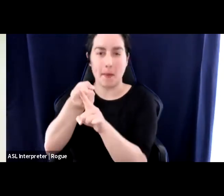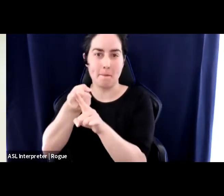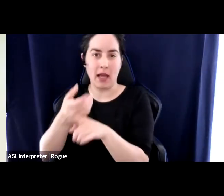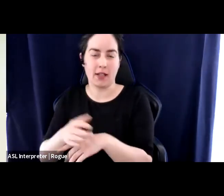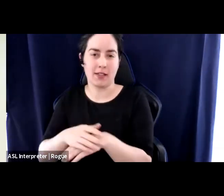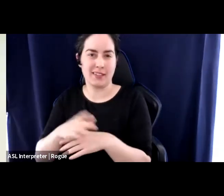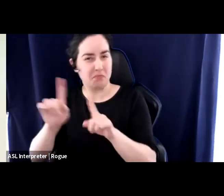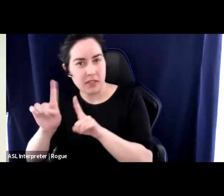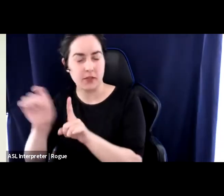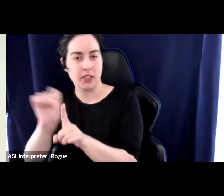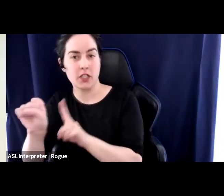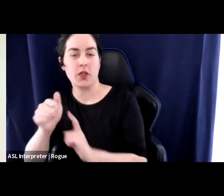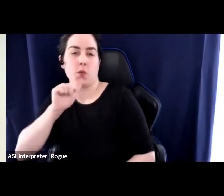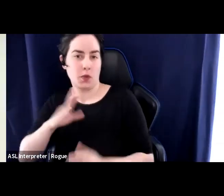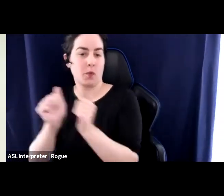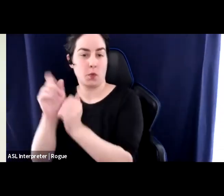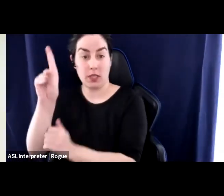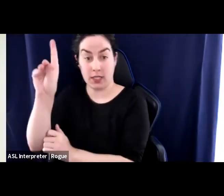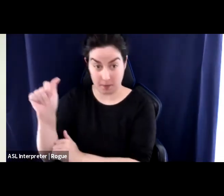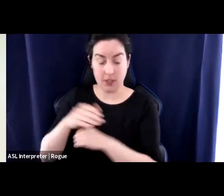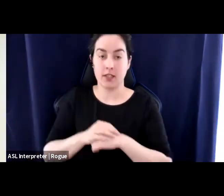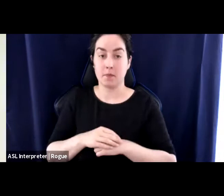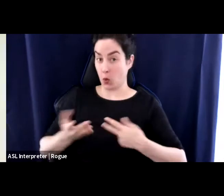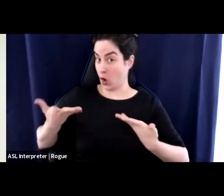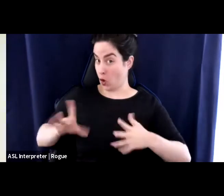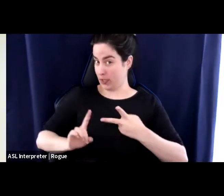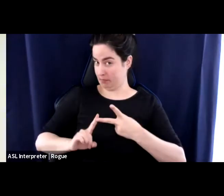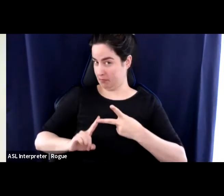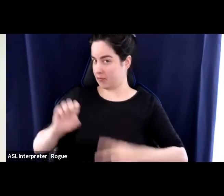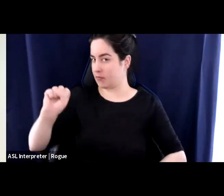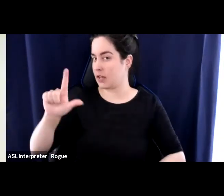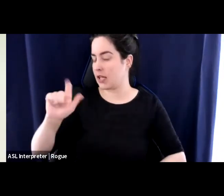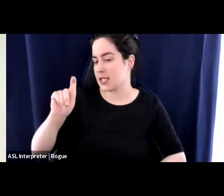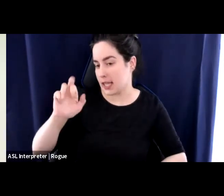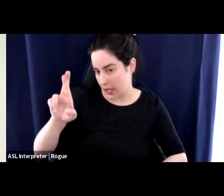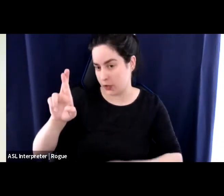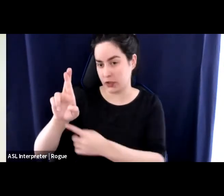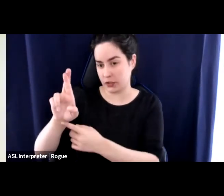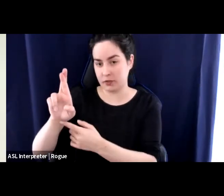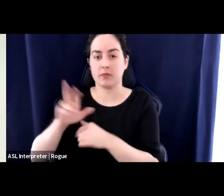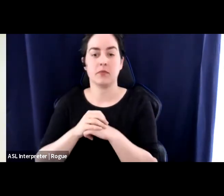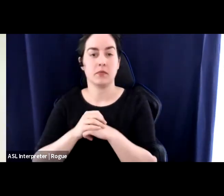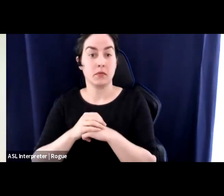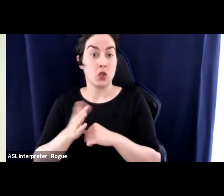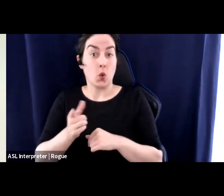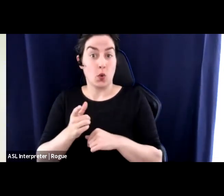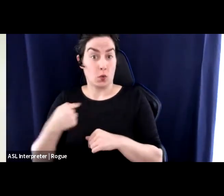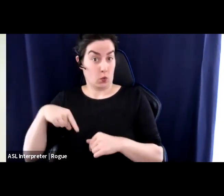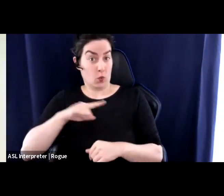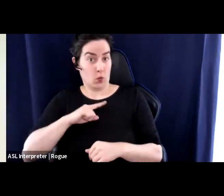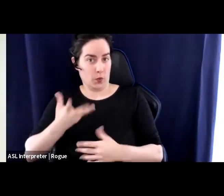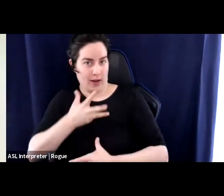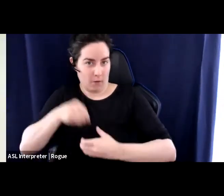first bullet point on my slide. Arch was one of the interveners in coalition with Leaf and Dawn